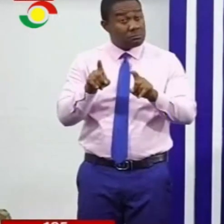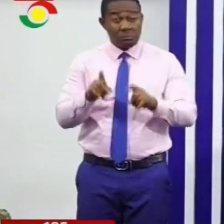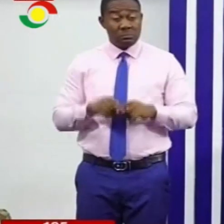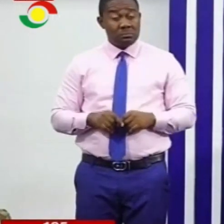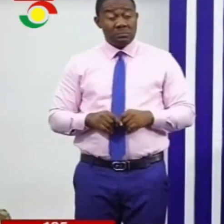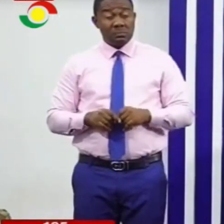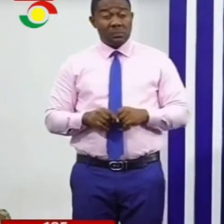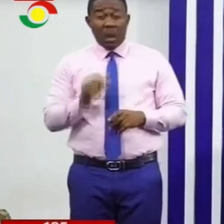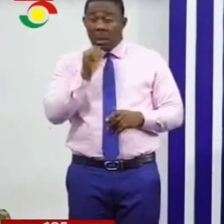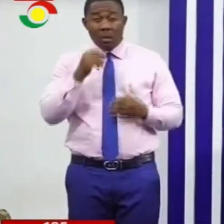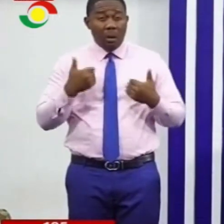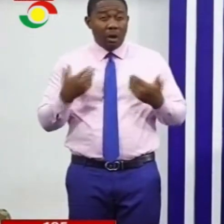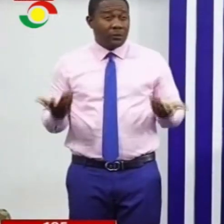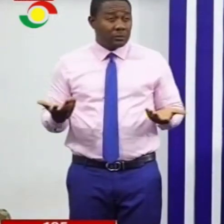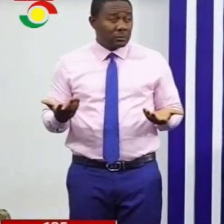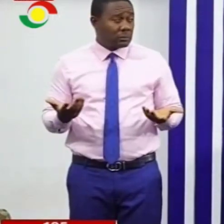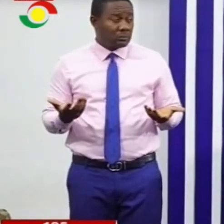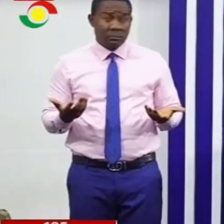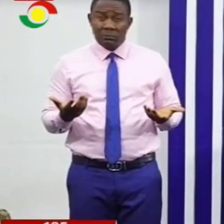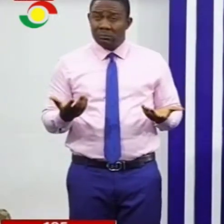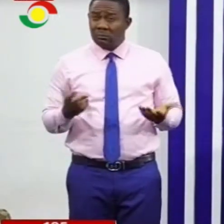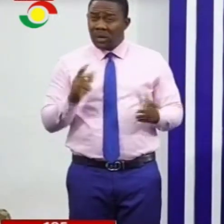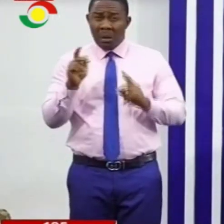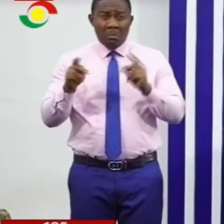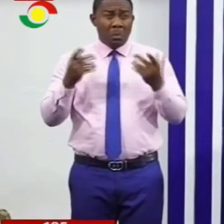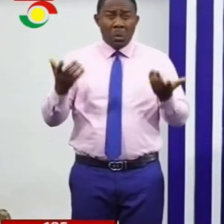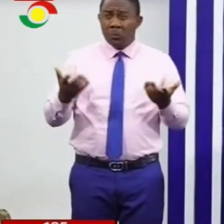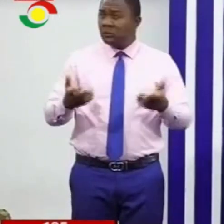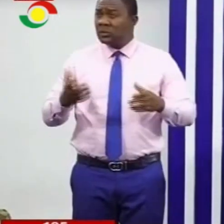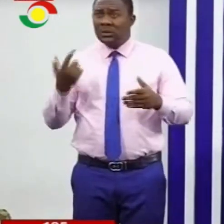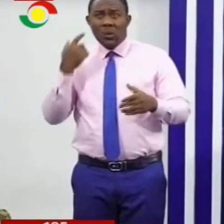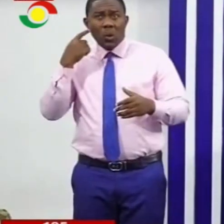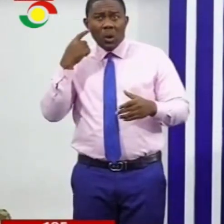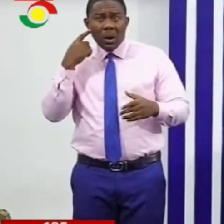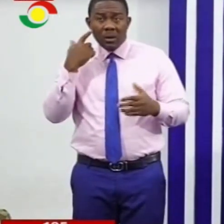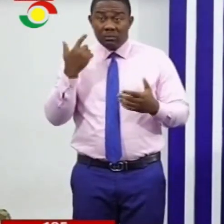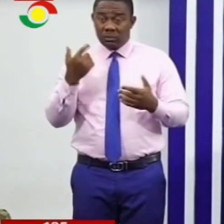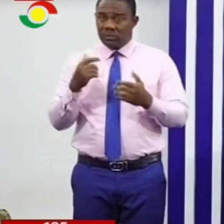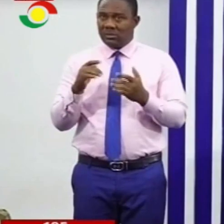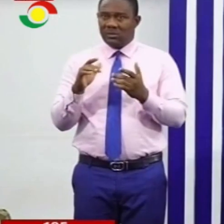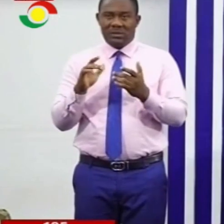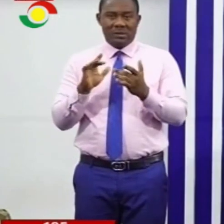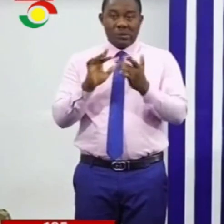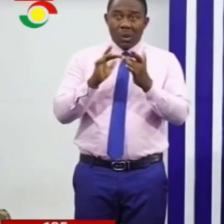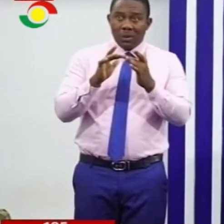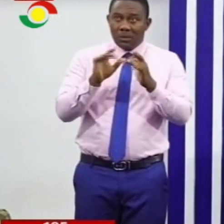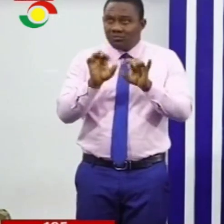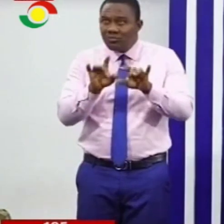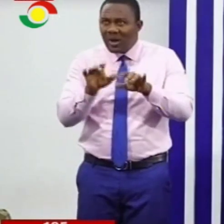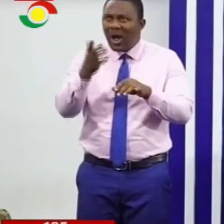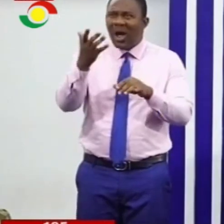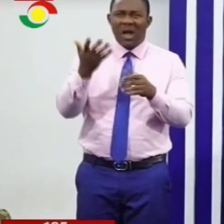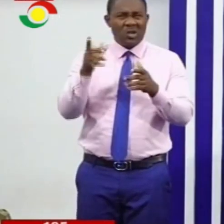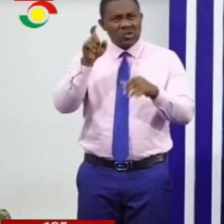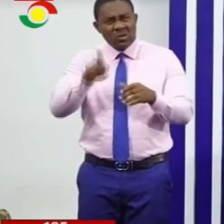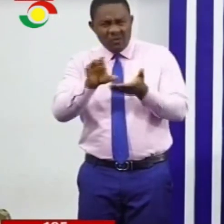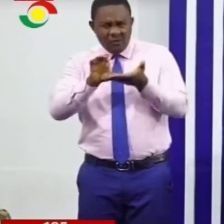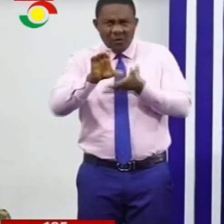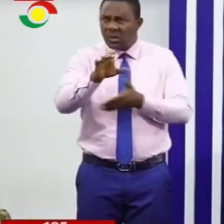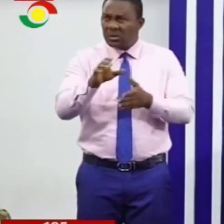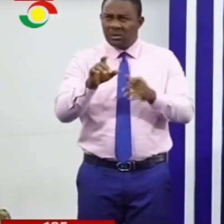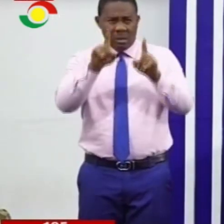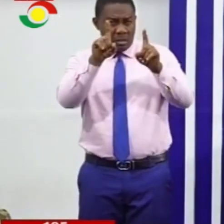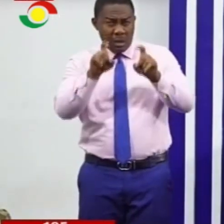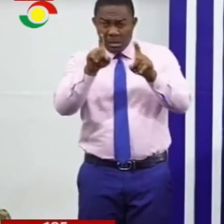are just parading and trading in on social media. If anybody